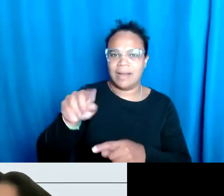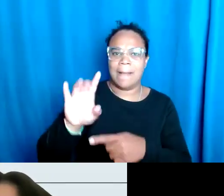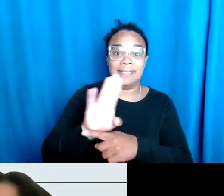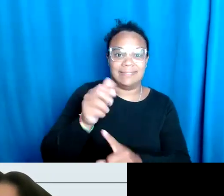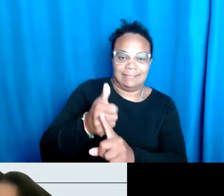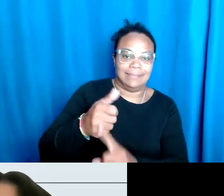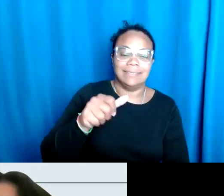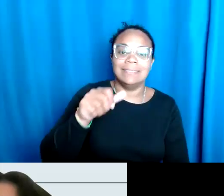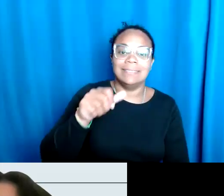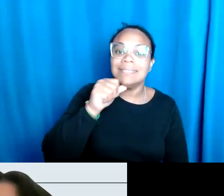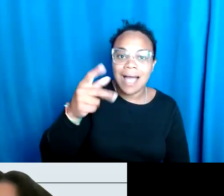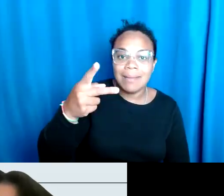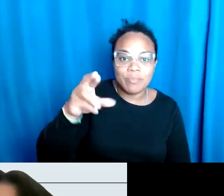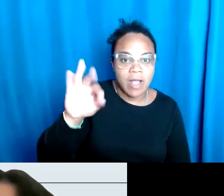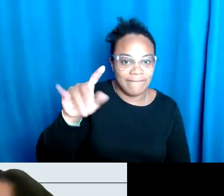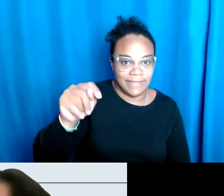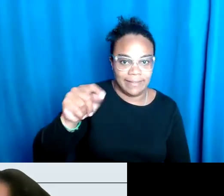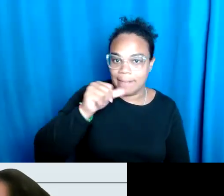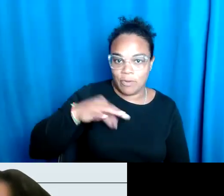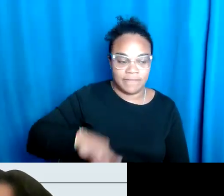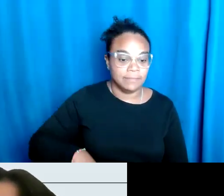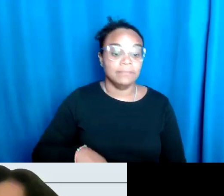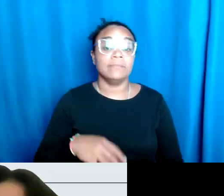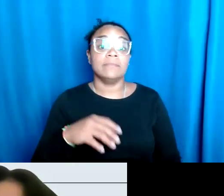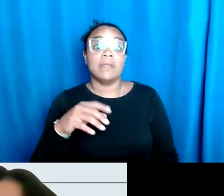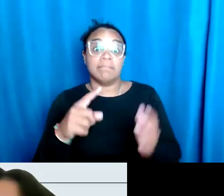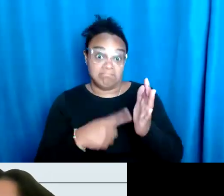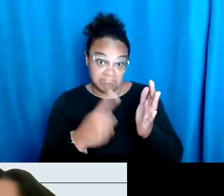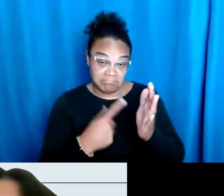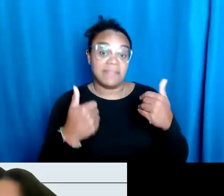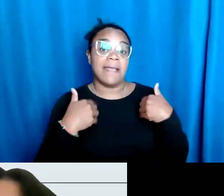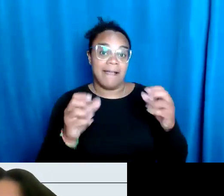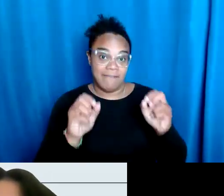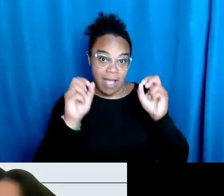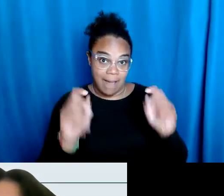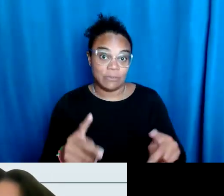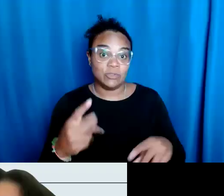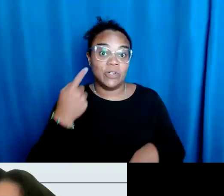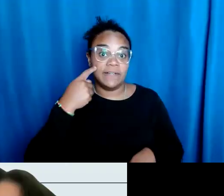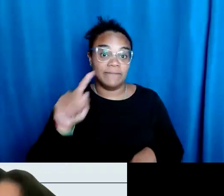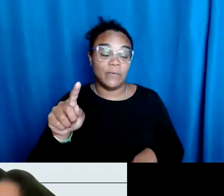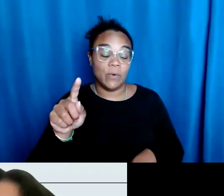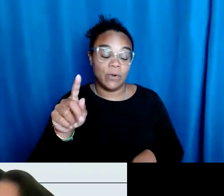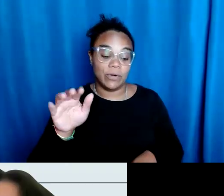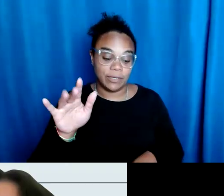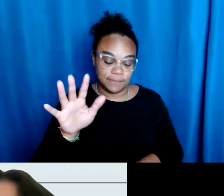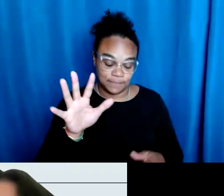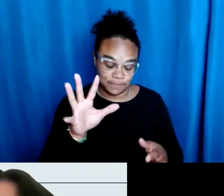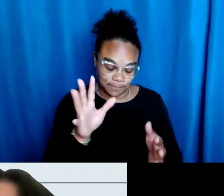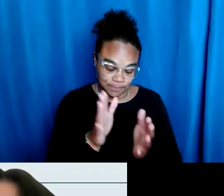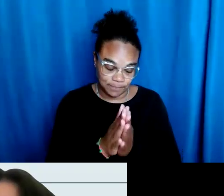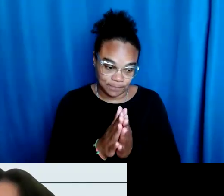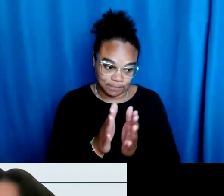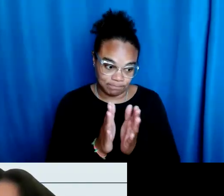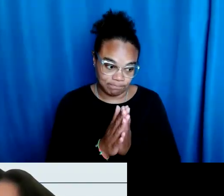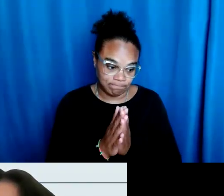and at times there are opportunities for funds for